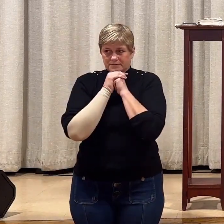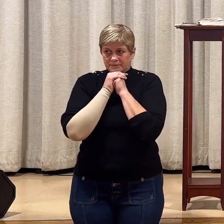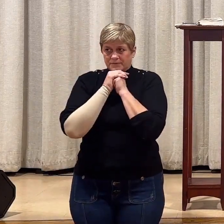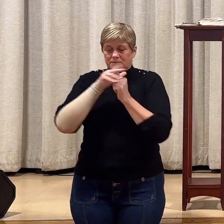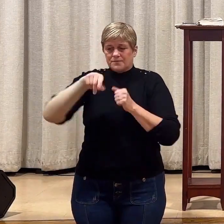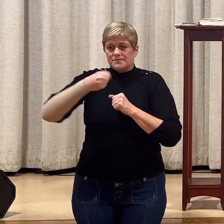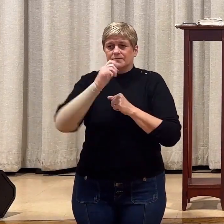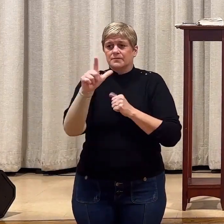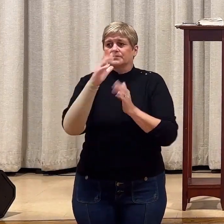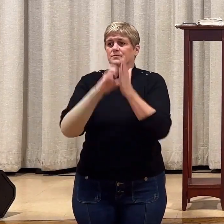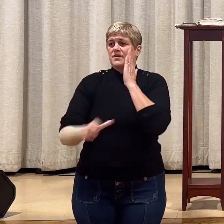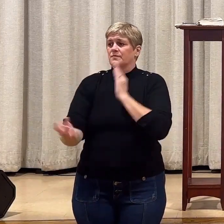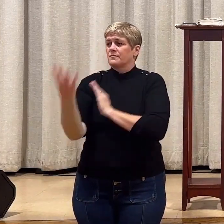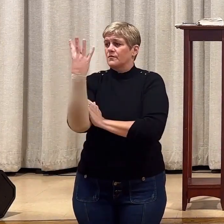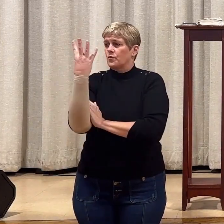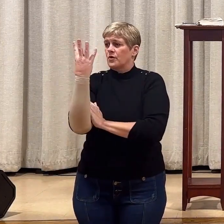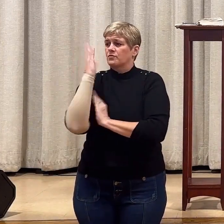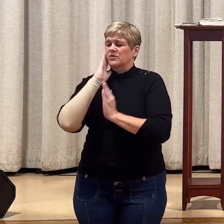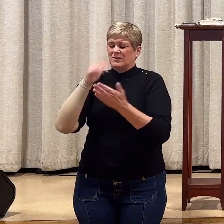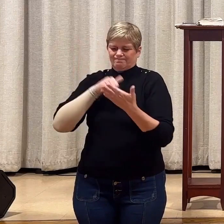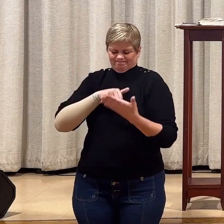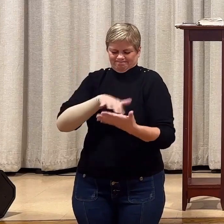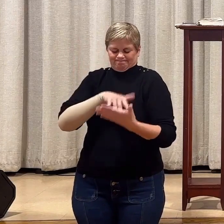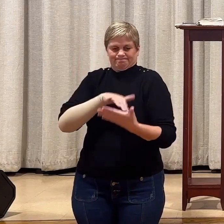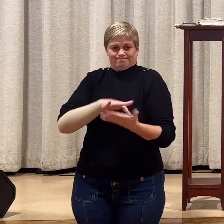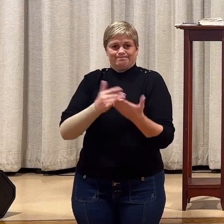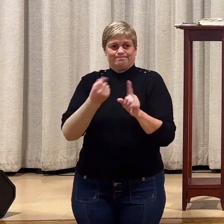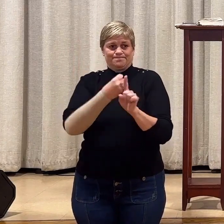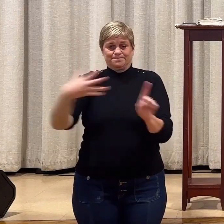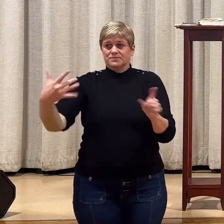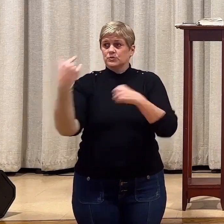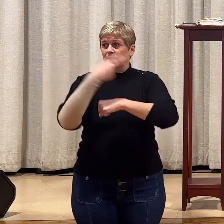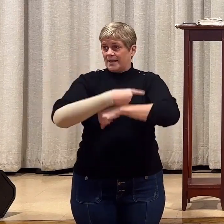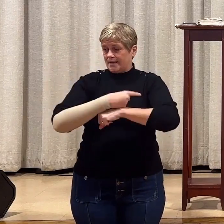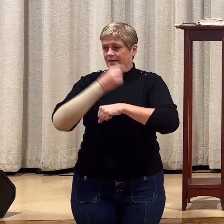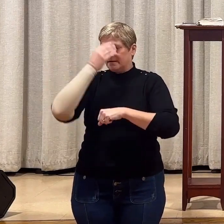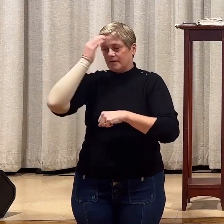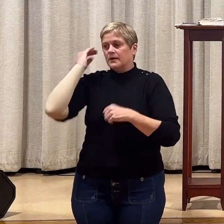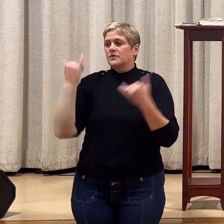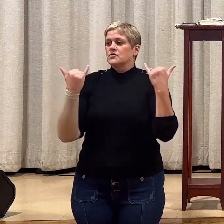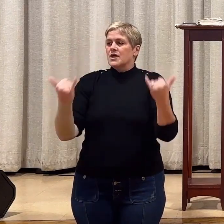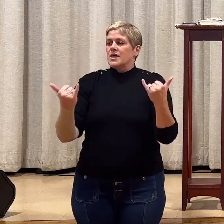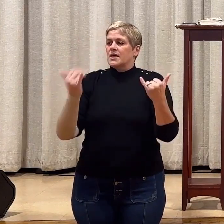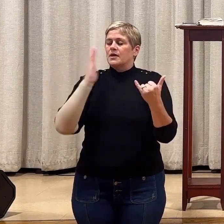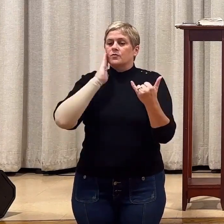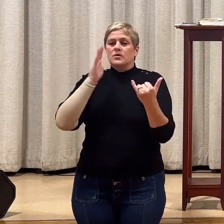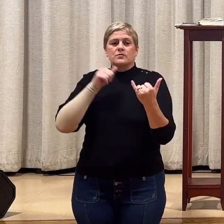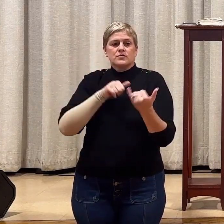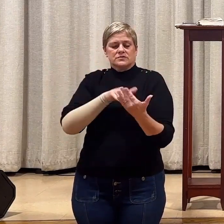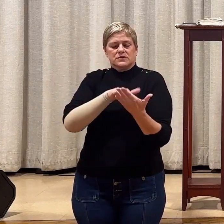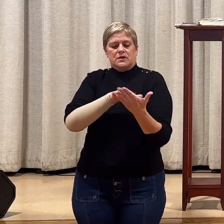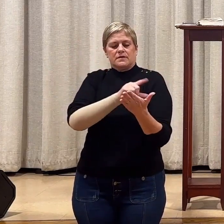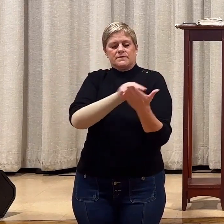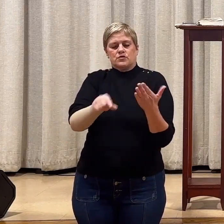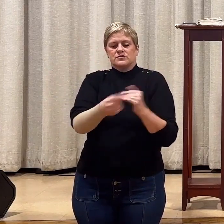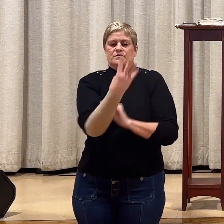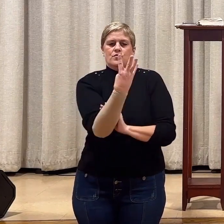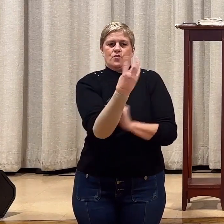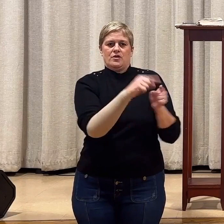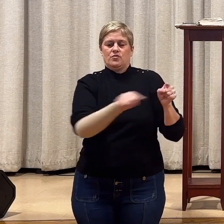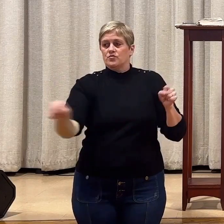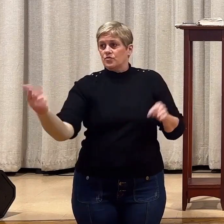Philippians chapter 4 is where we're going to be. Today we're going to be focusing in on verses 4 through